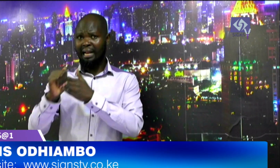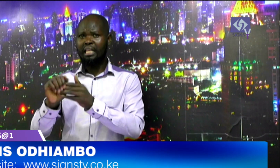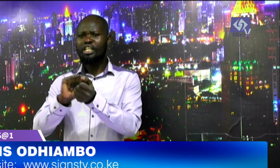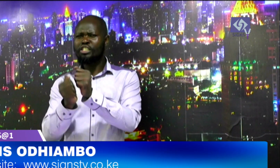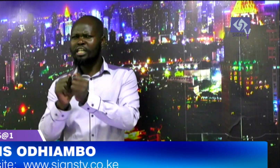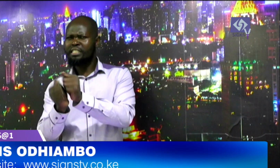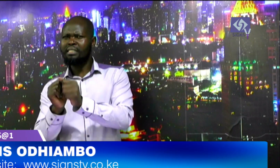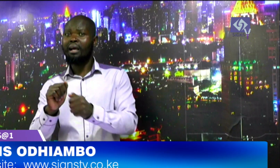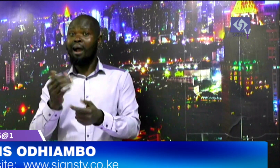her replacement.